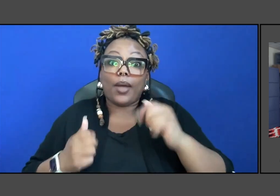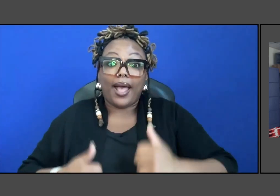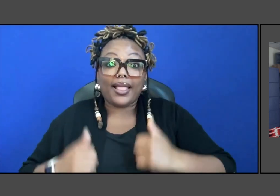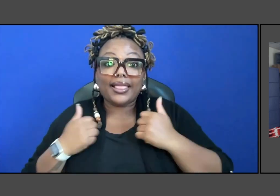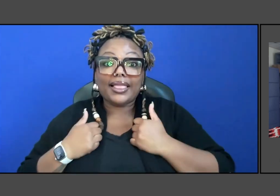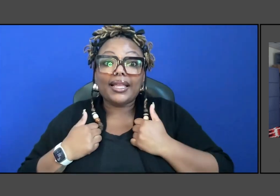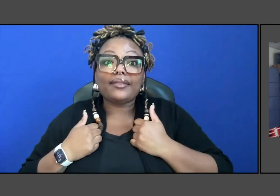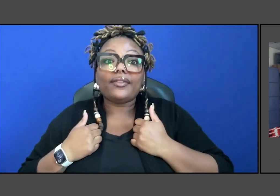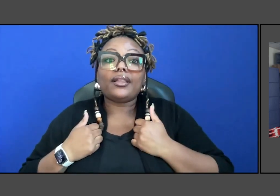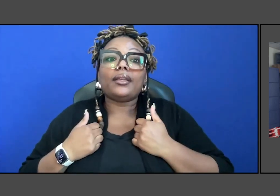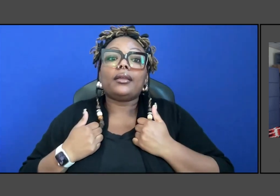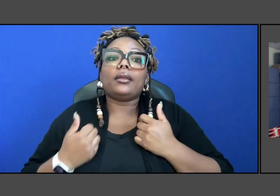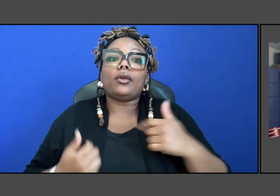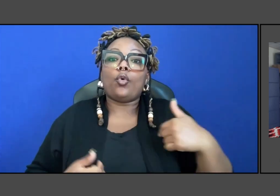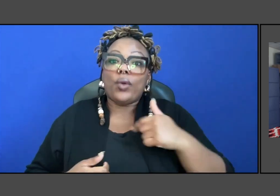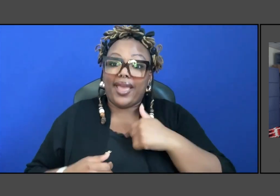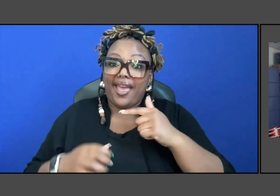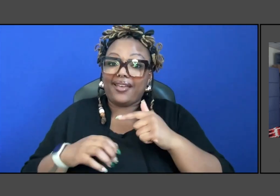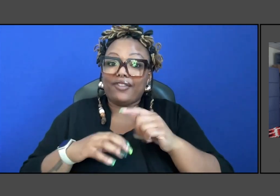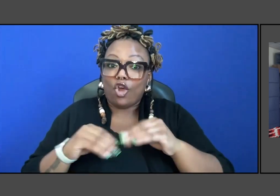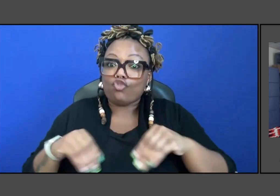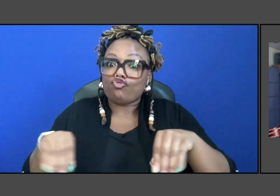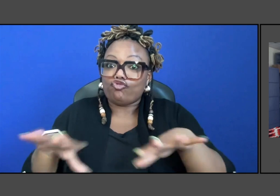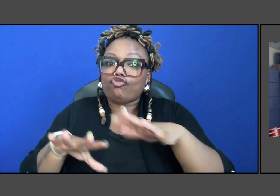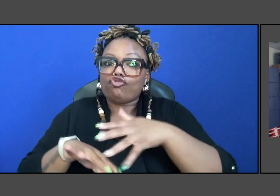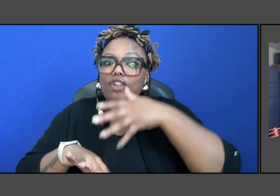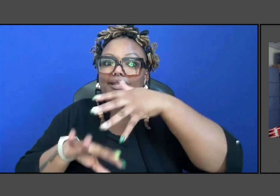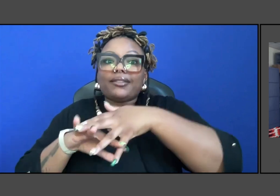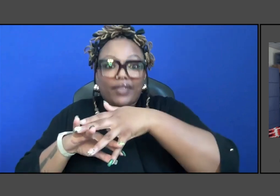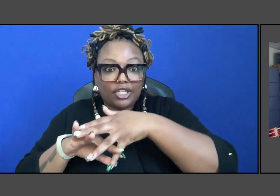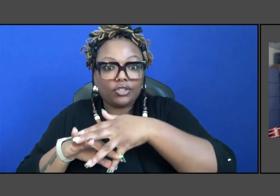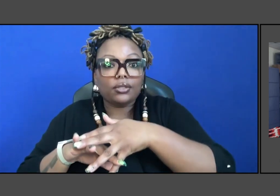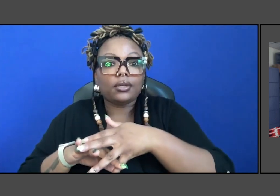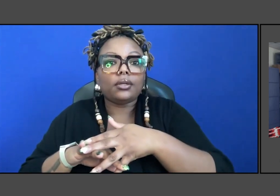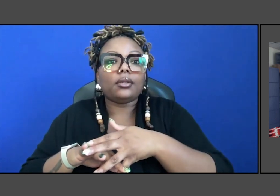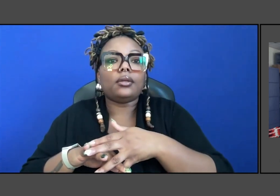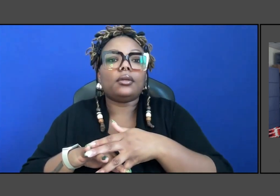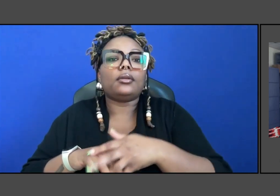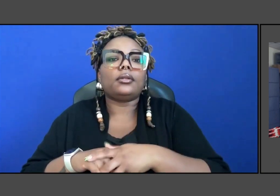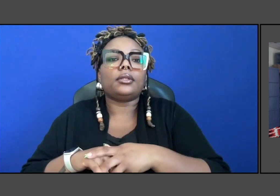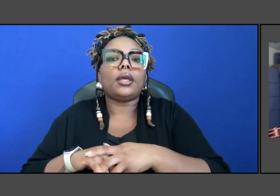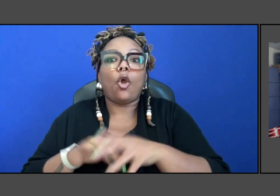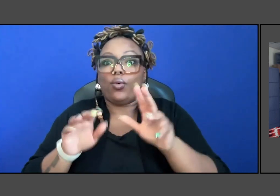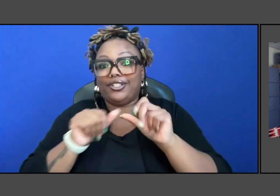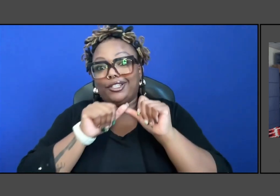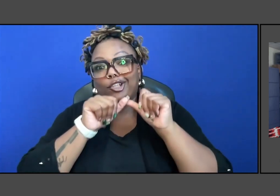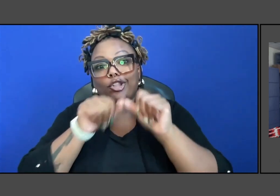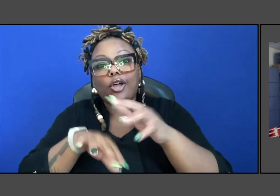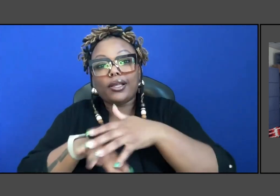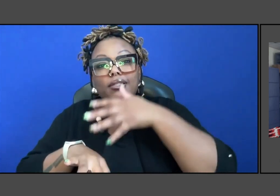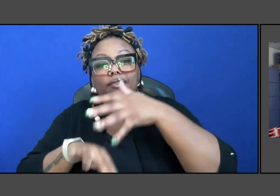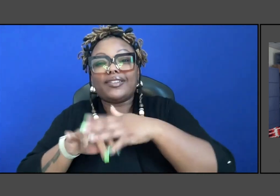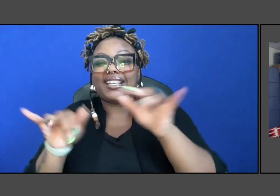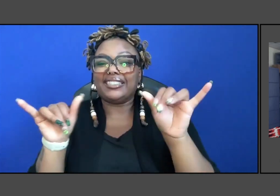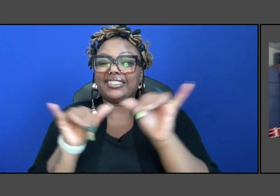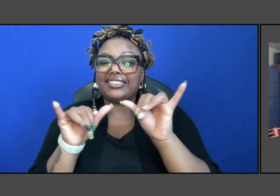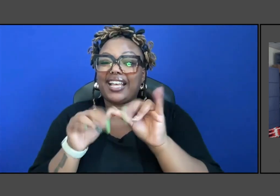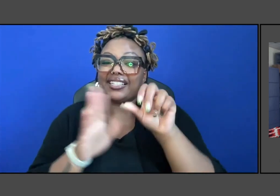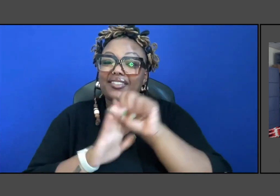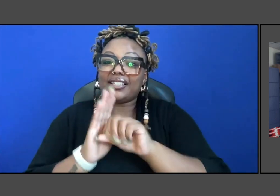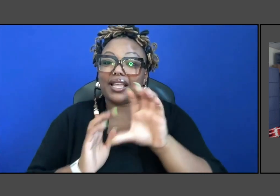intact reservations. The O'odham is the longest reservation. It's the size of Connecticut, if I'm